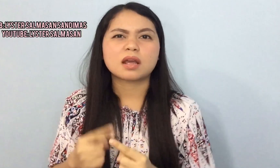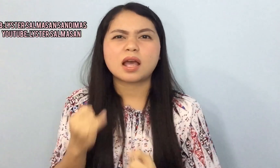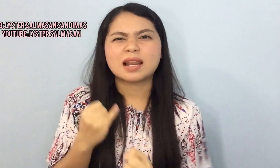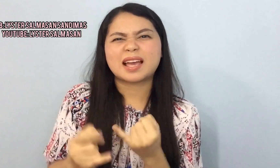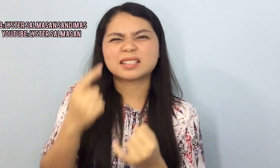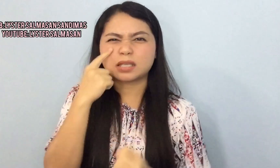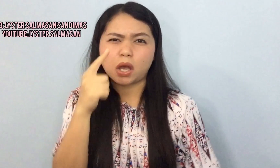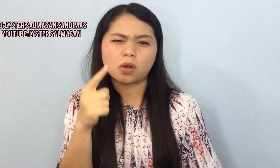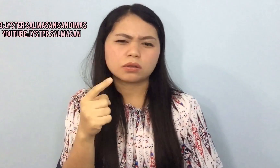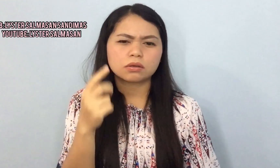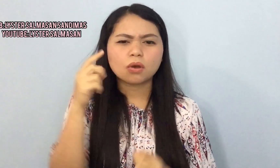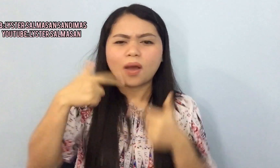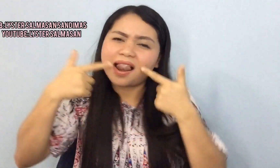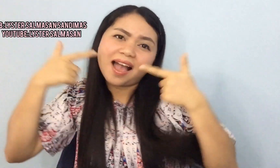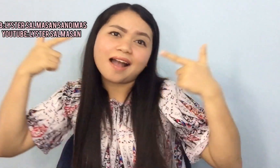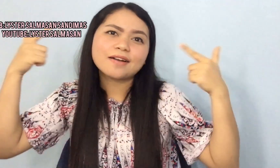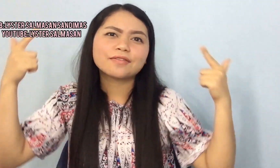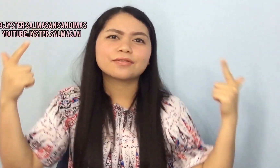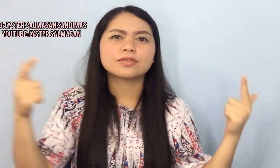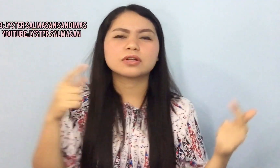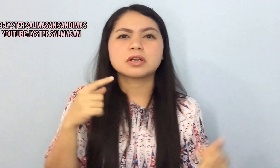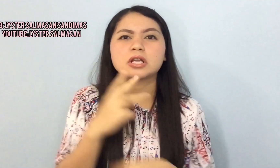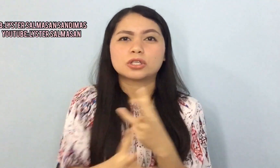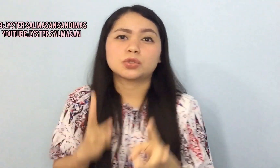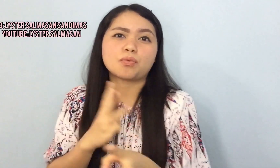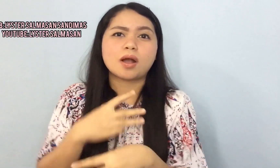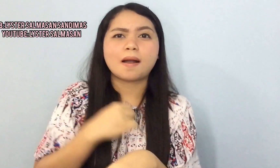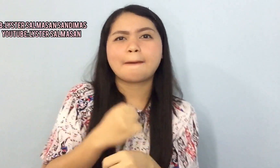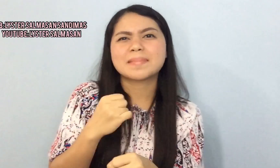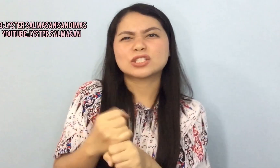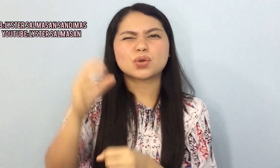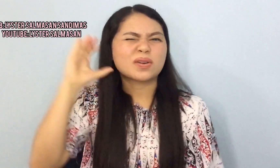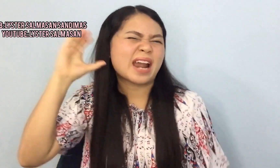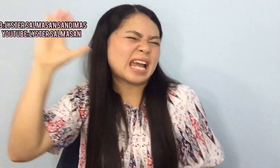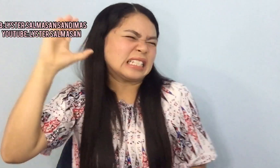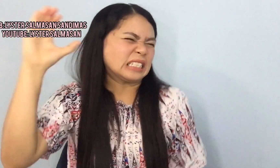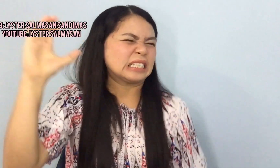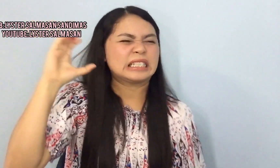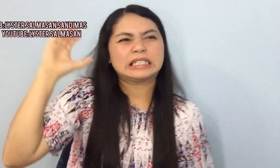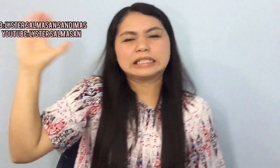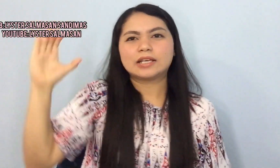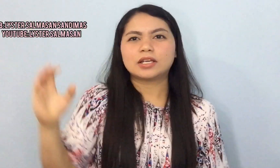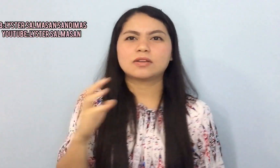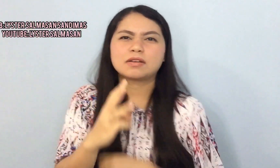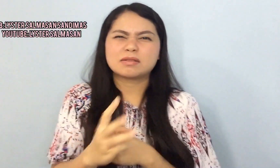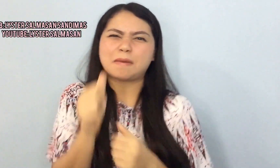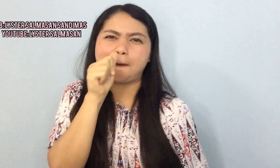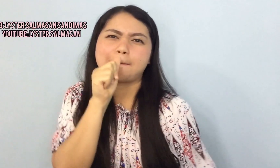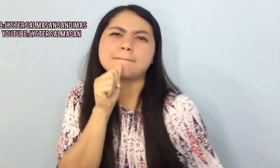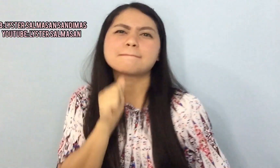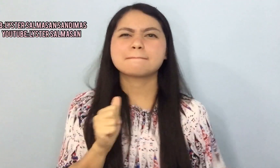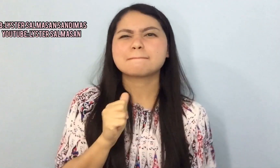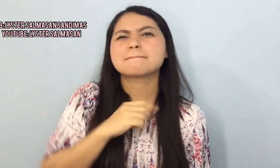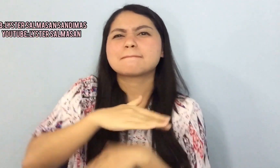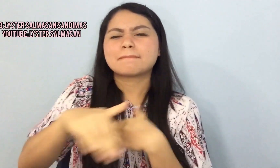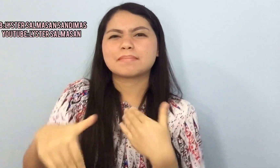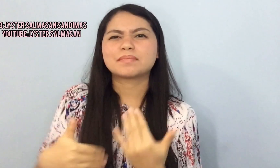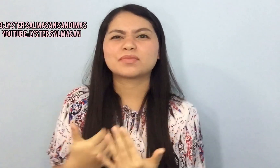I last saw you laughing. This world makes you crazy. You're taking all that you can bear.